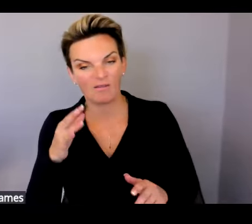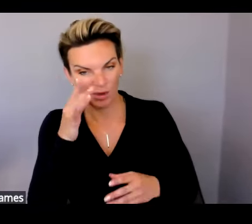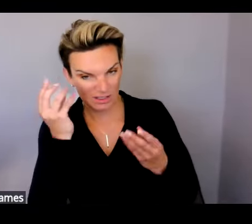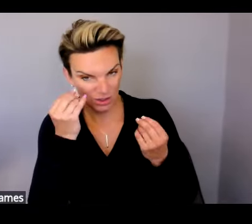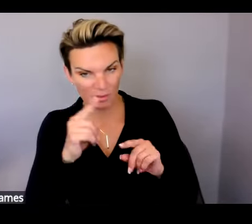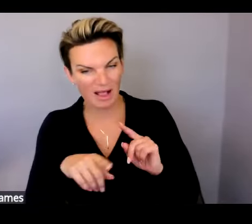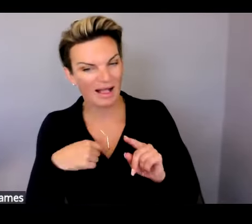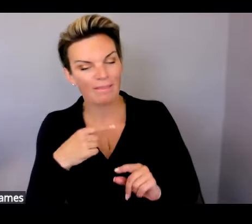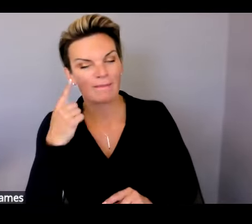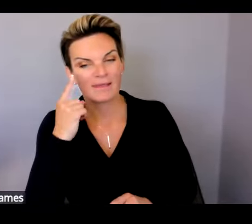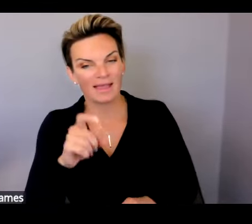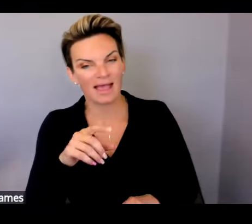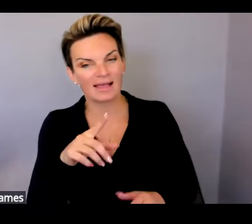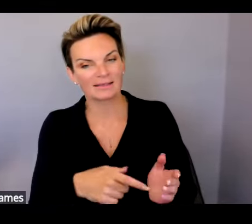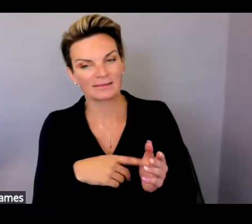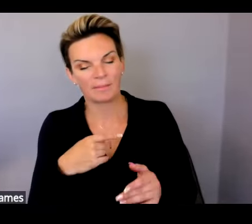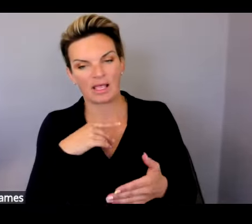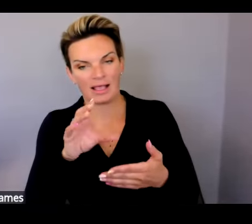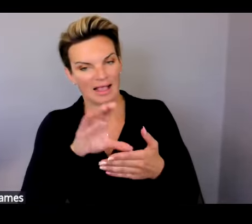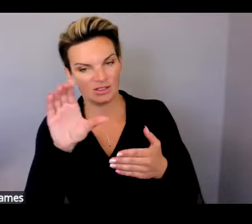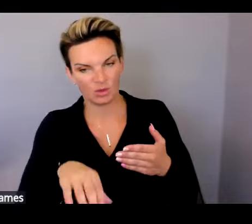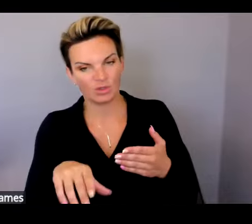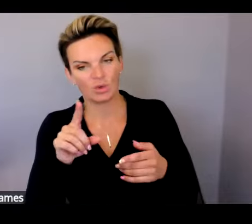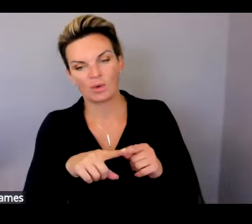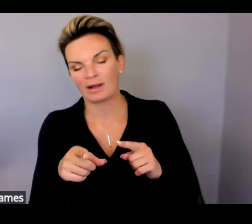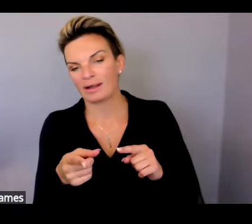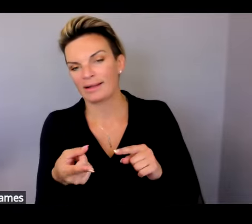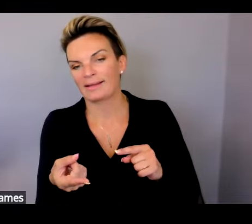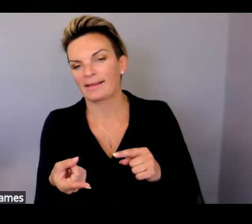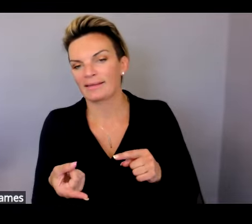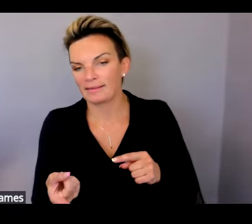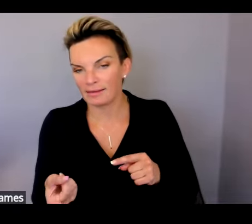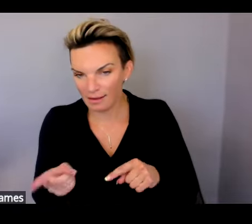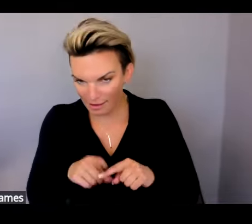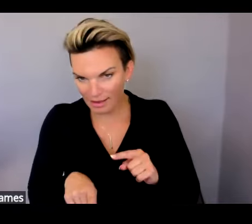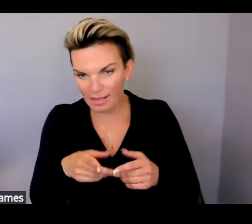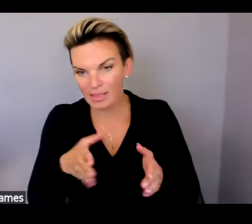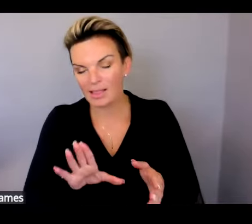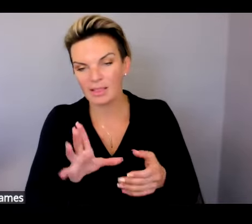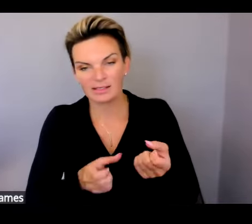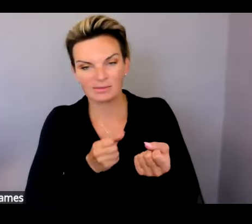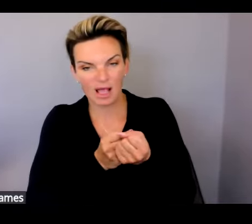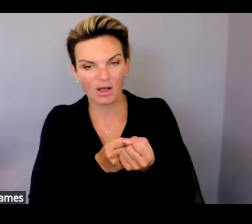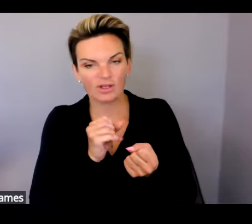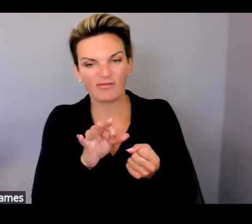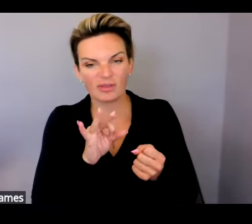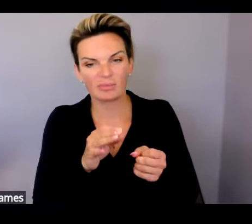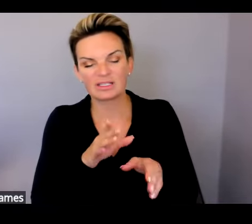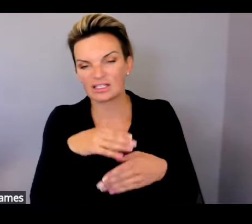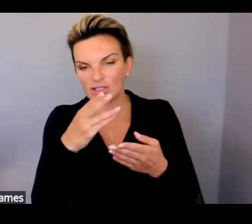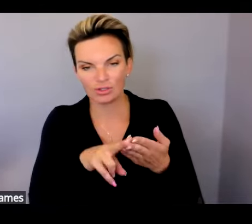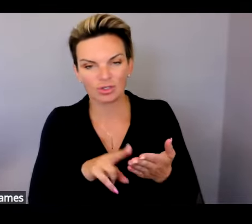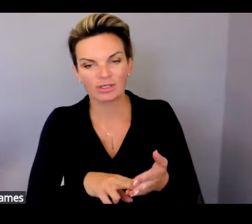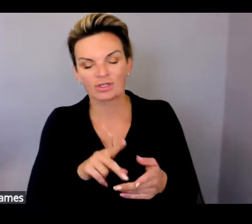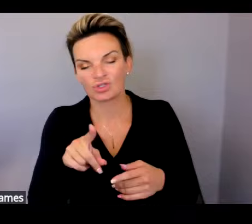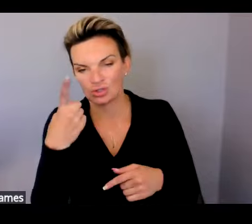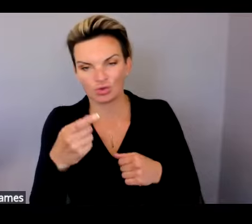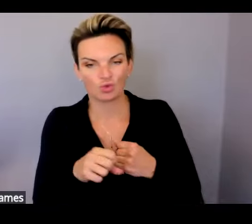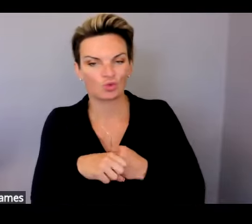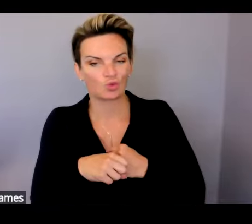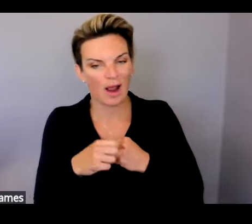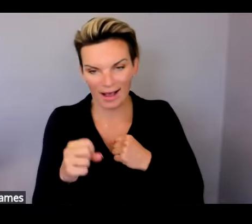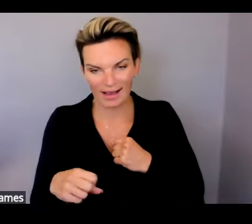think there have to be consequences, and you can't let the sponsors of the petition or the candidate drag this out so